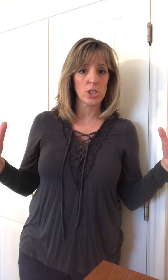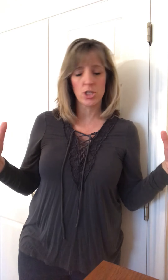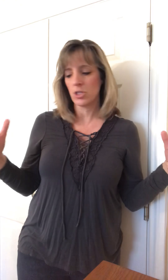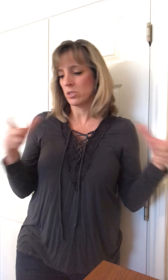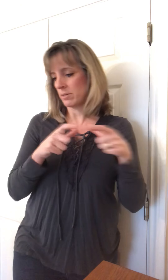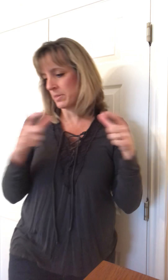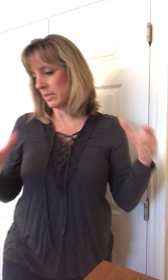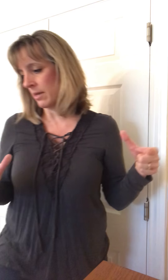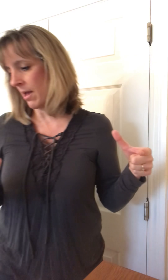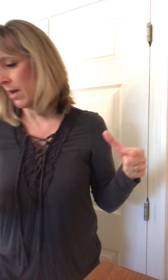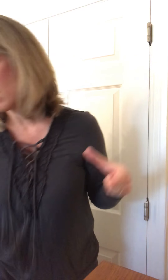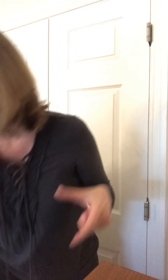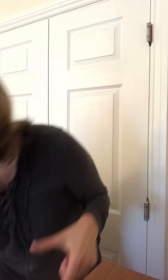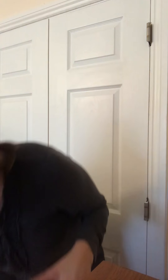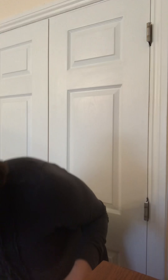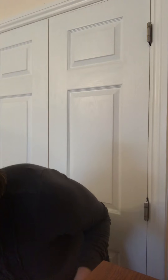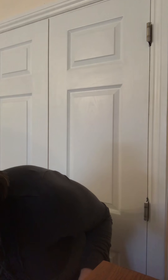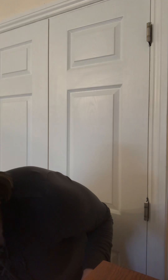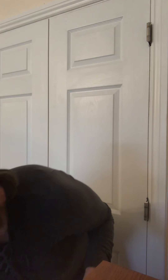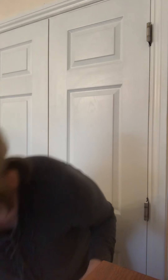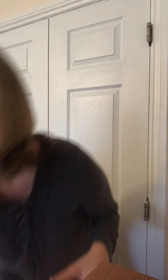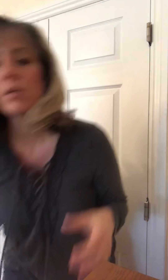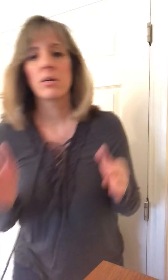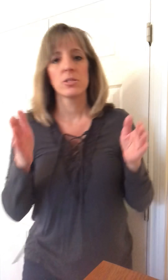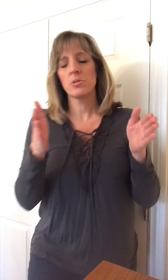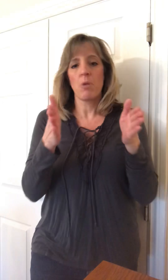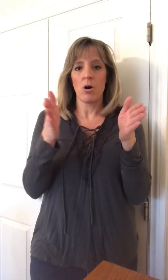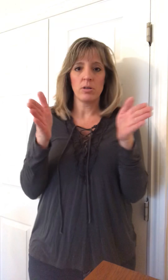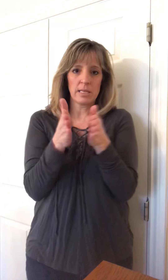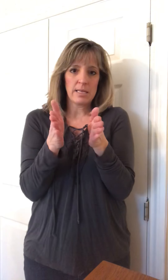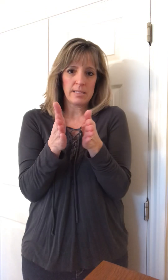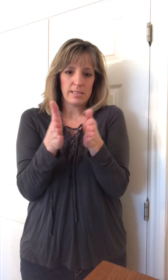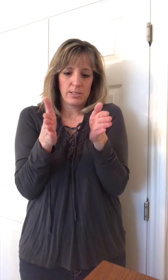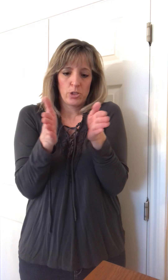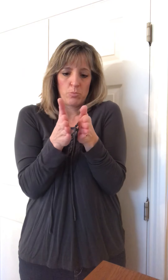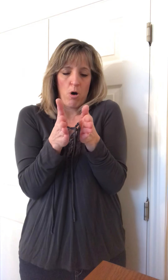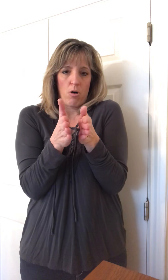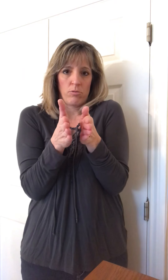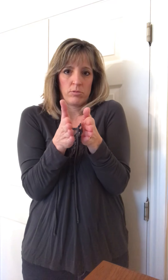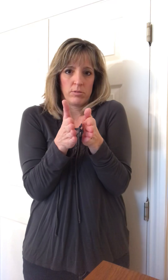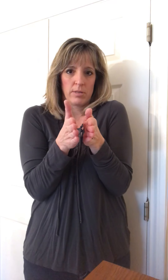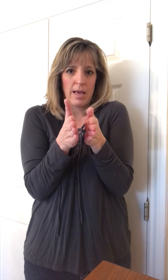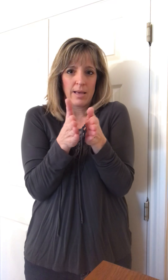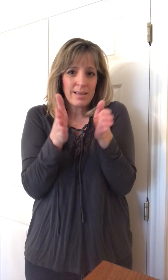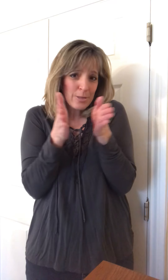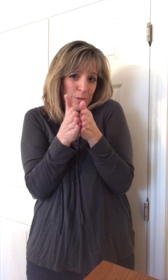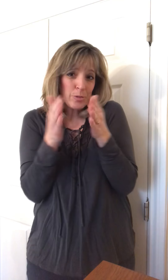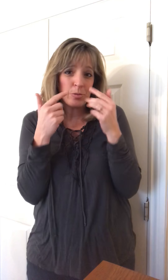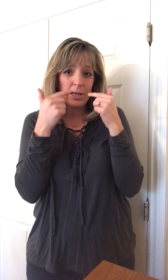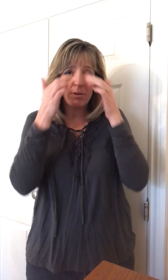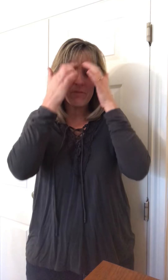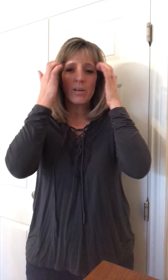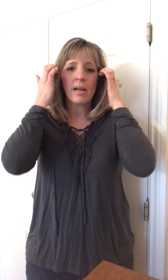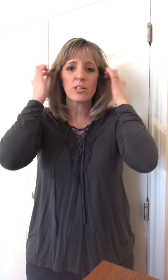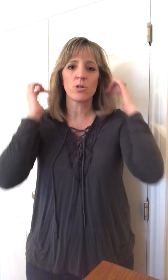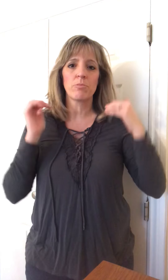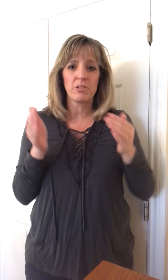large, something like that. Small, small is small, okay? And you do, like, you even kind of show it with your